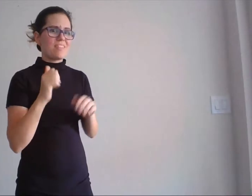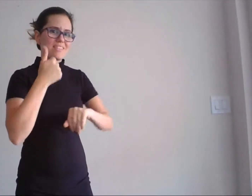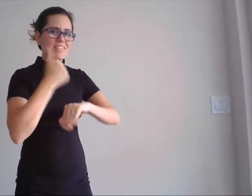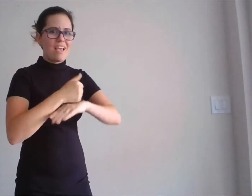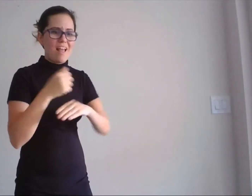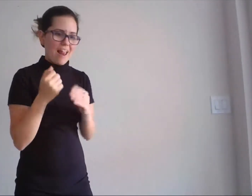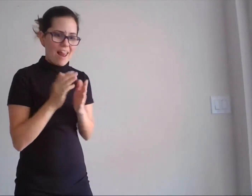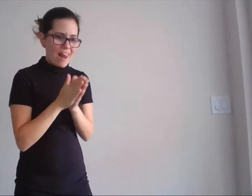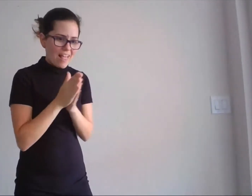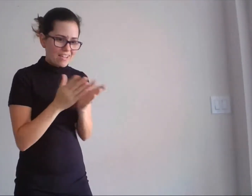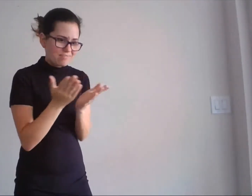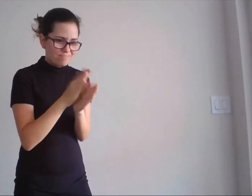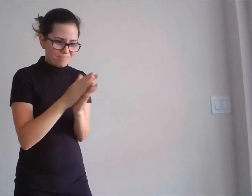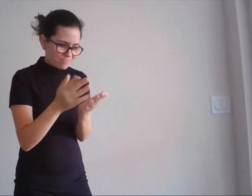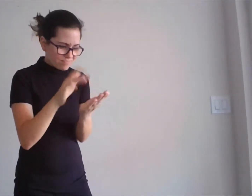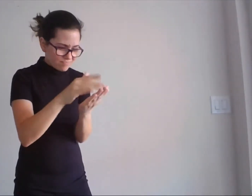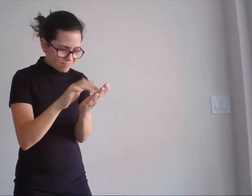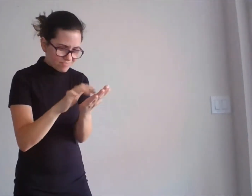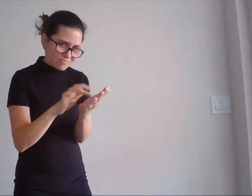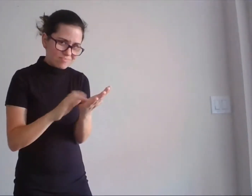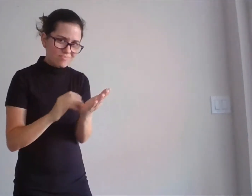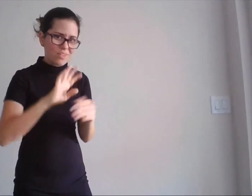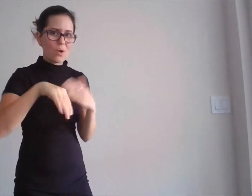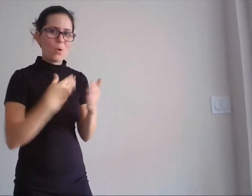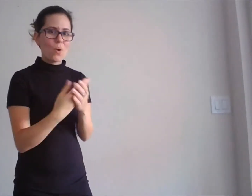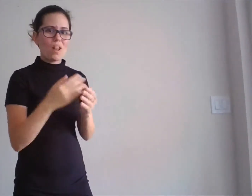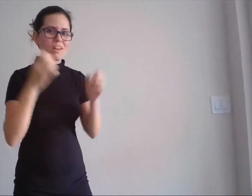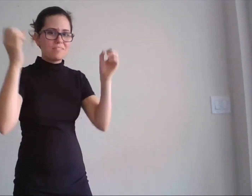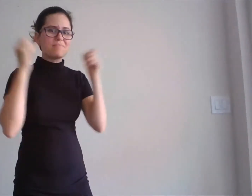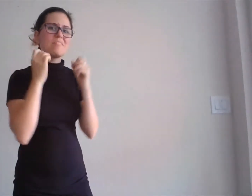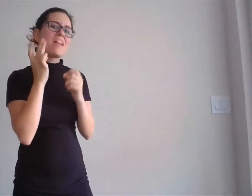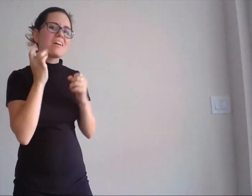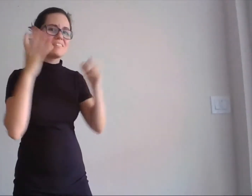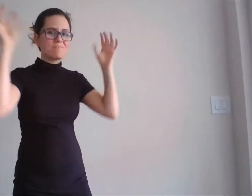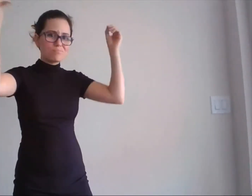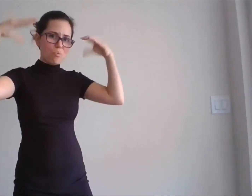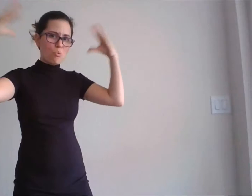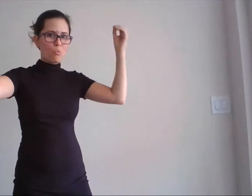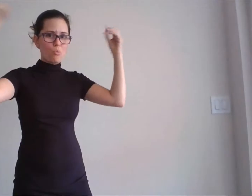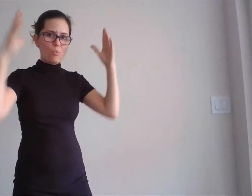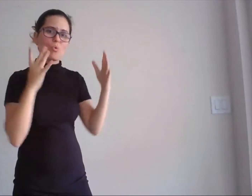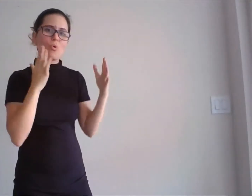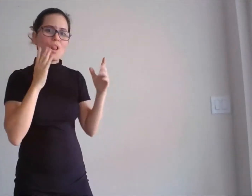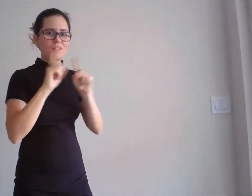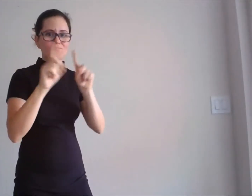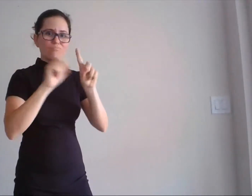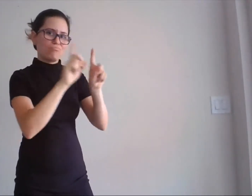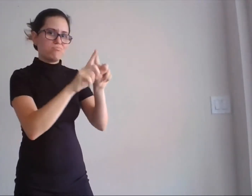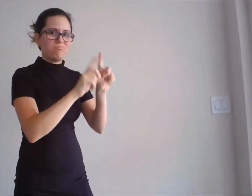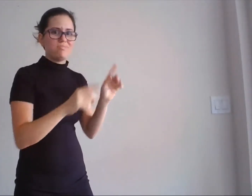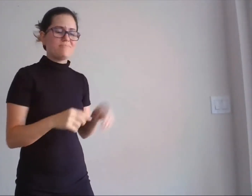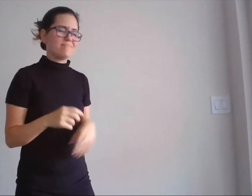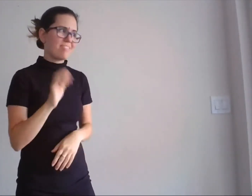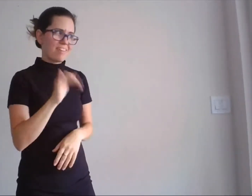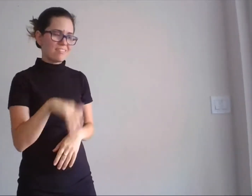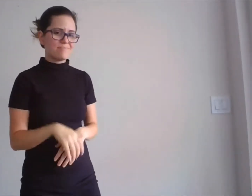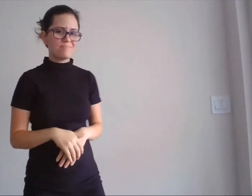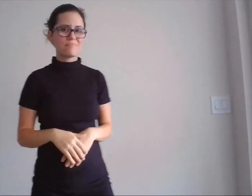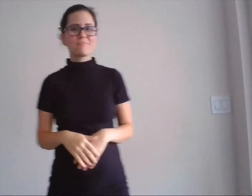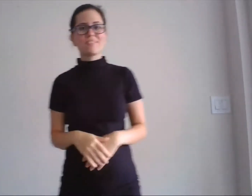can now make all kinds of things happen at his house, I can say, for instance,